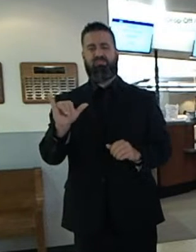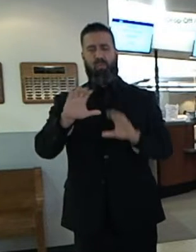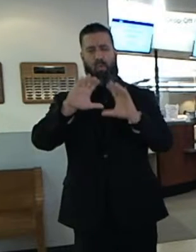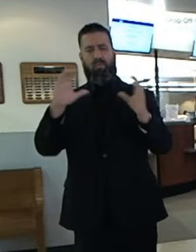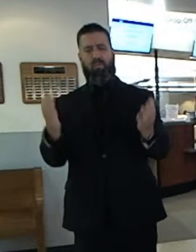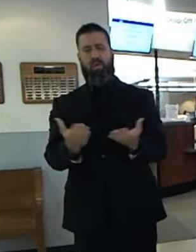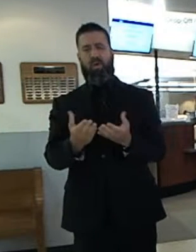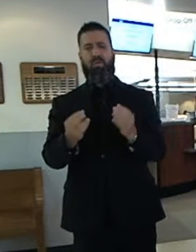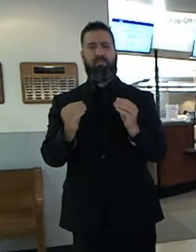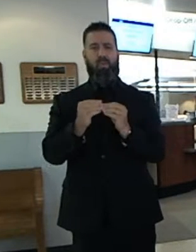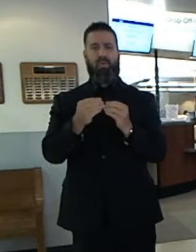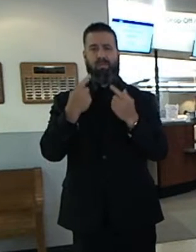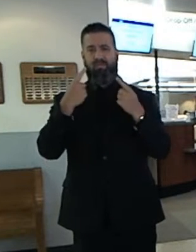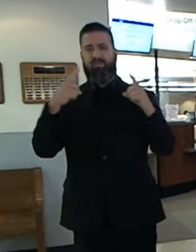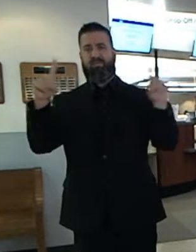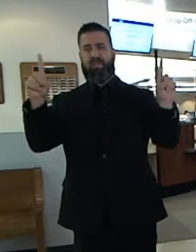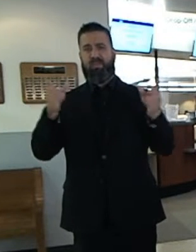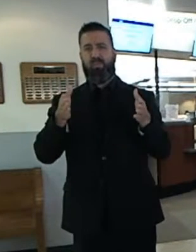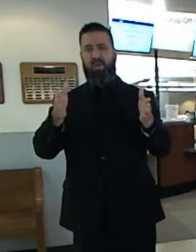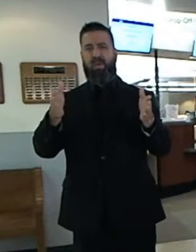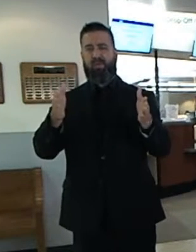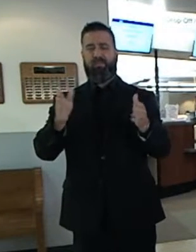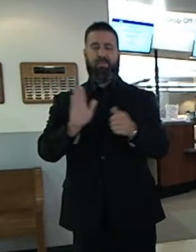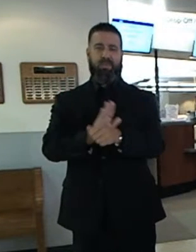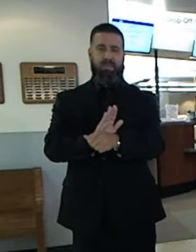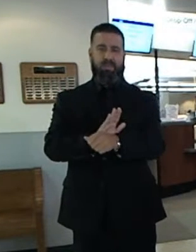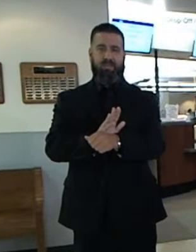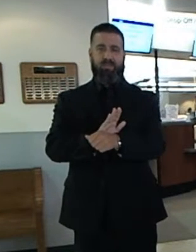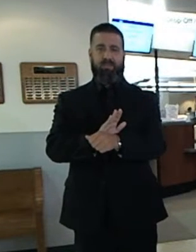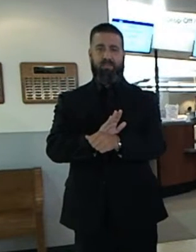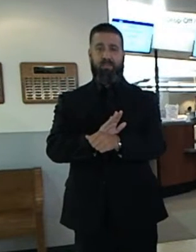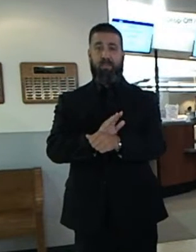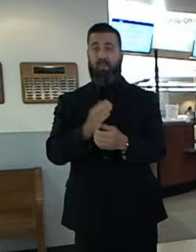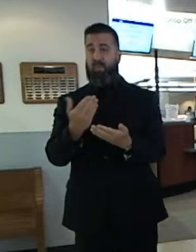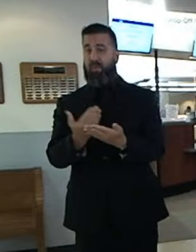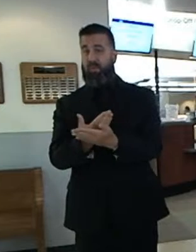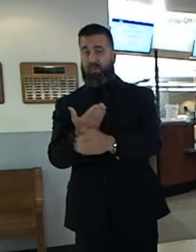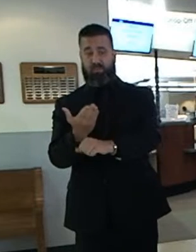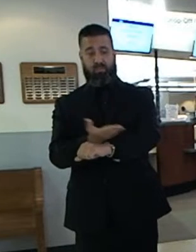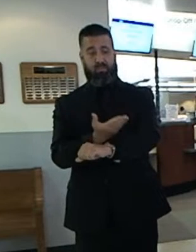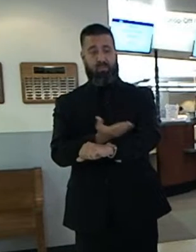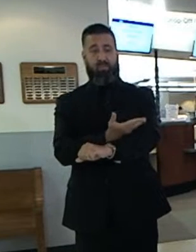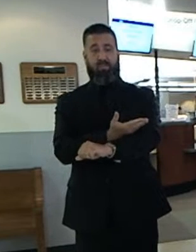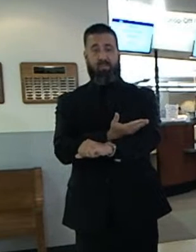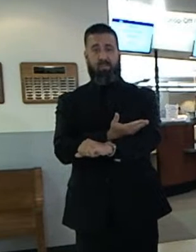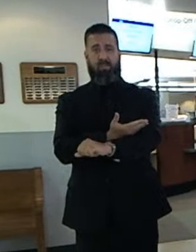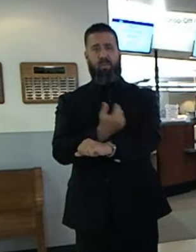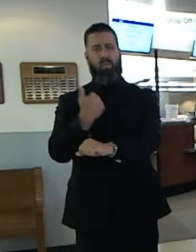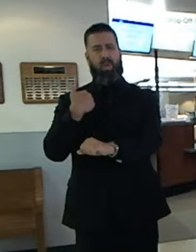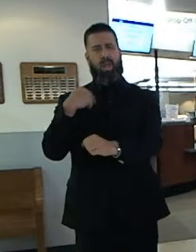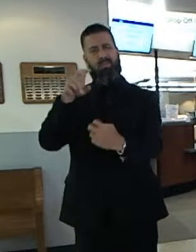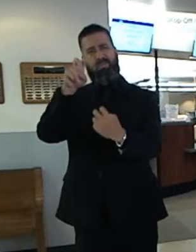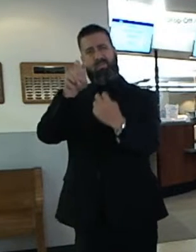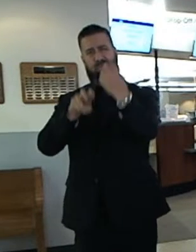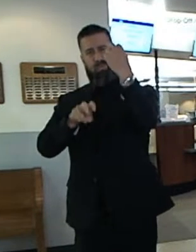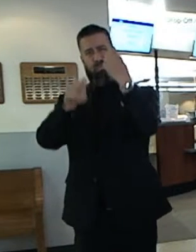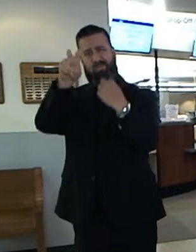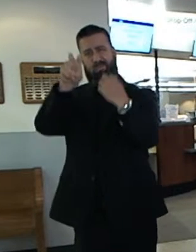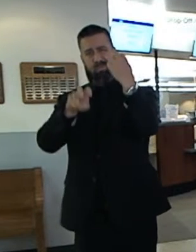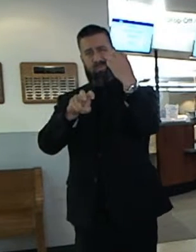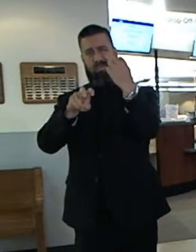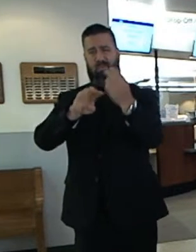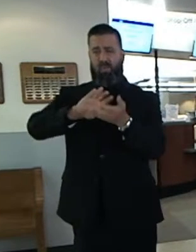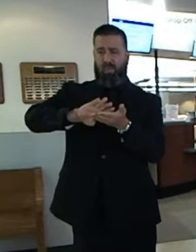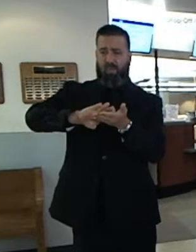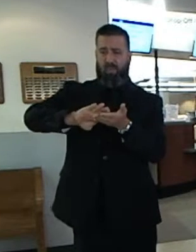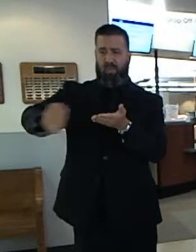efficient way to conduct business. With this renovation, we've removed the long unused escalators that took up a large chunk of